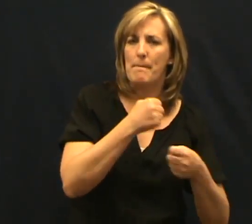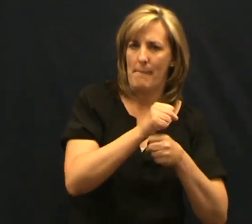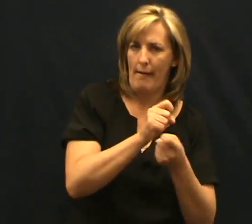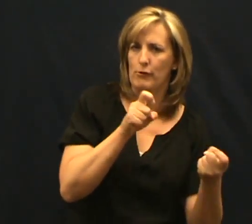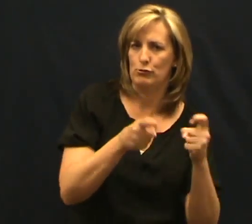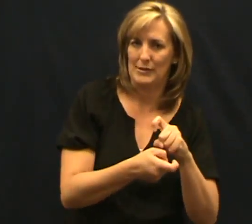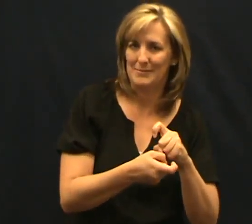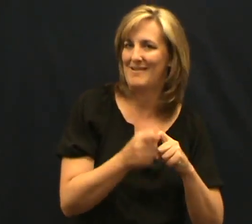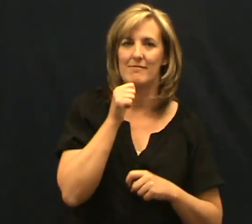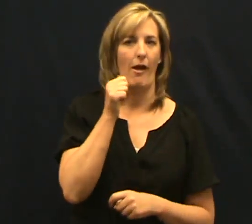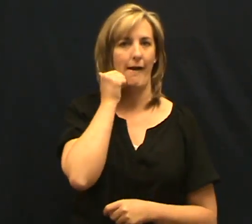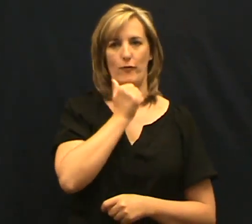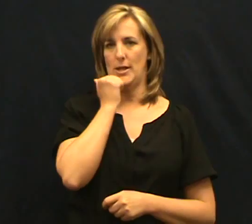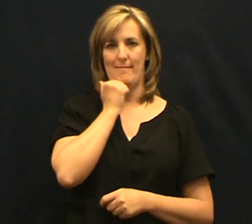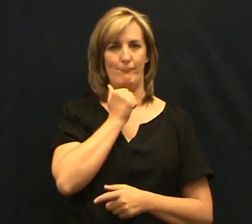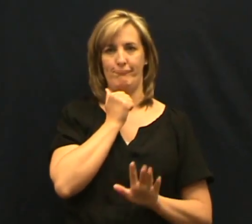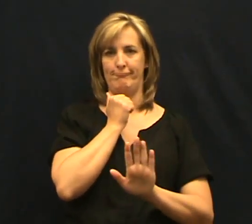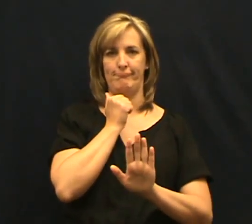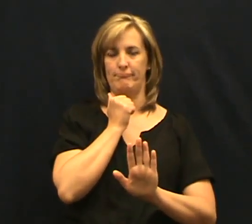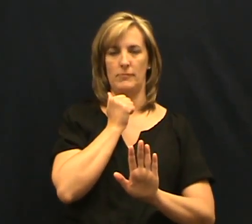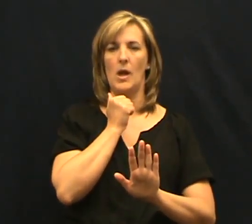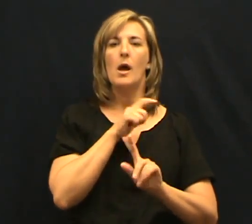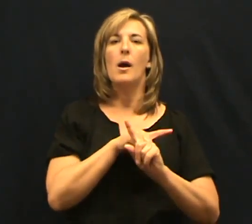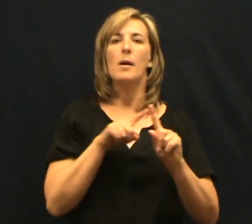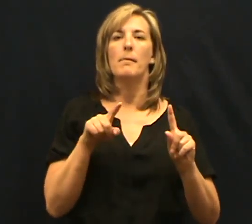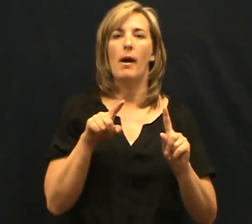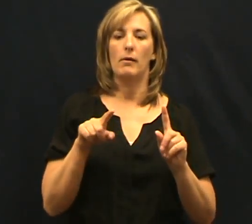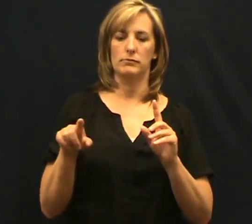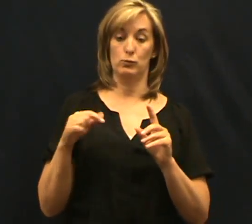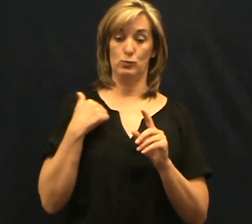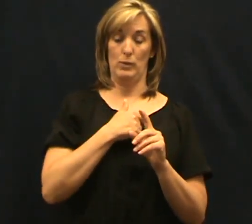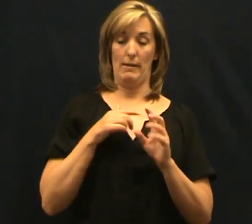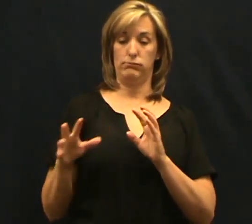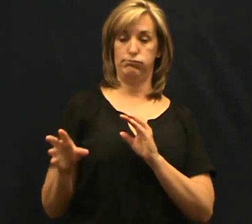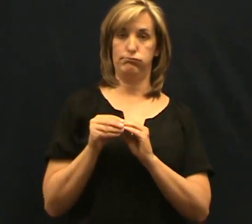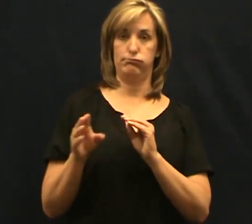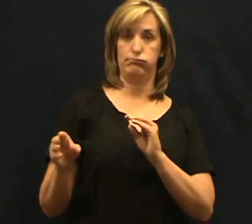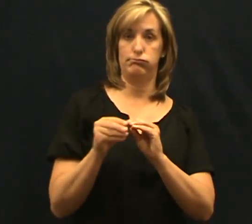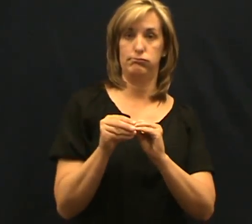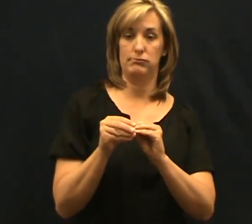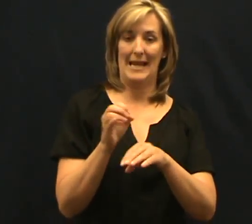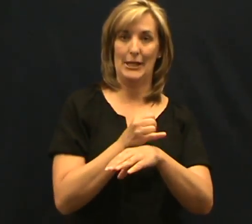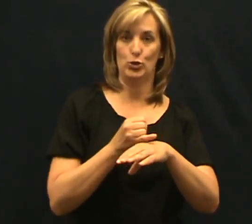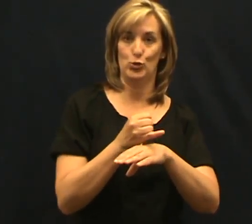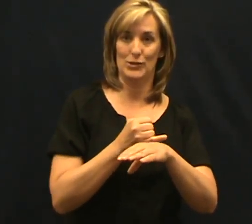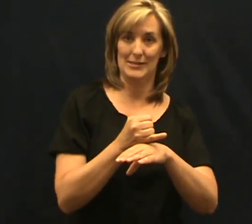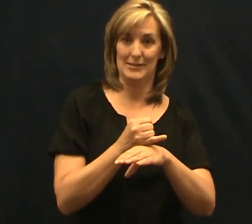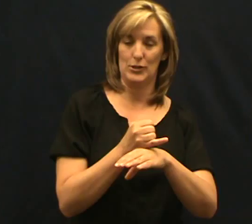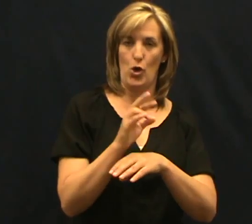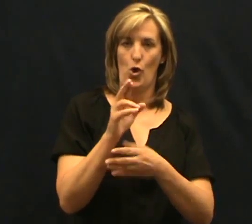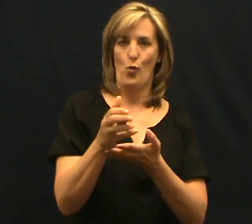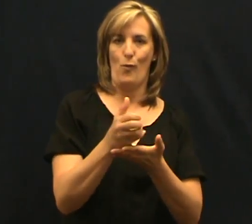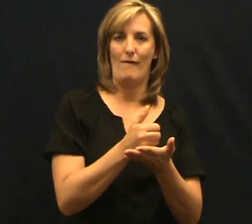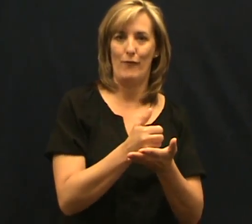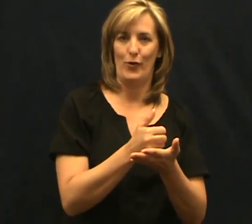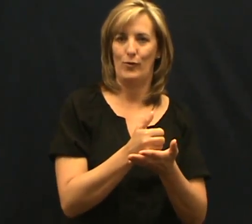of accruing interest revenue. We probably wouldn't want to accrue, make an entry to